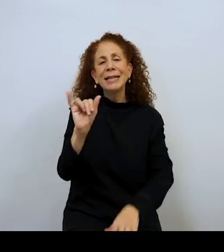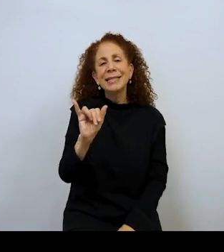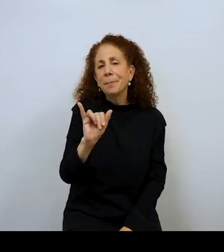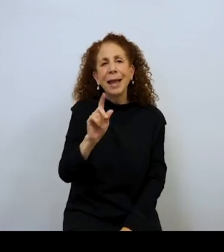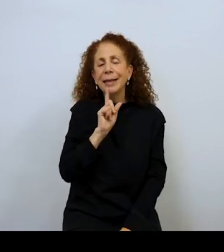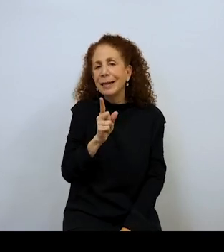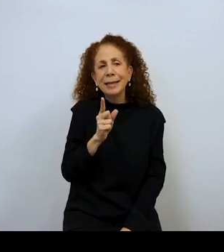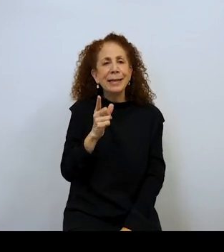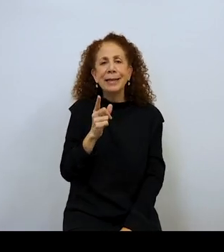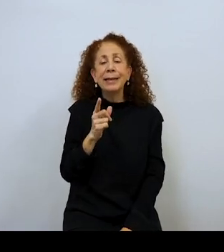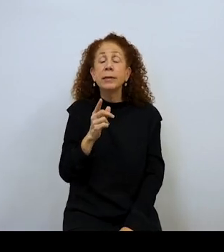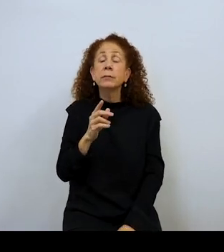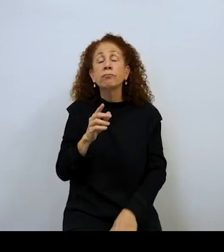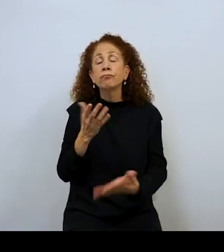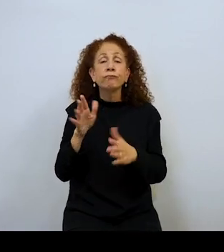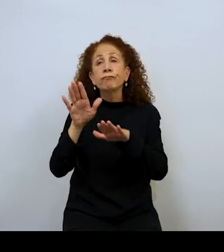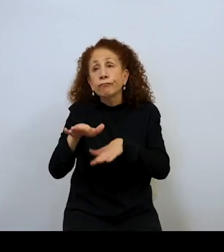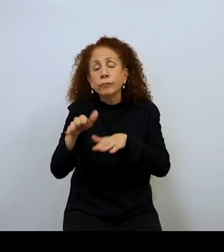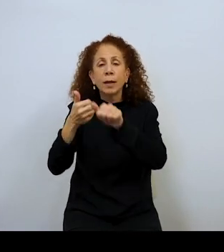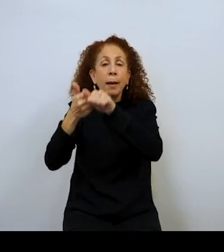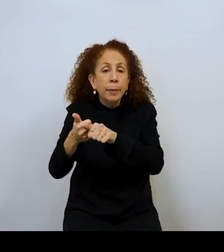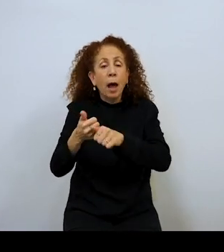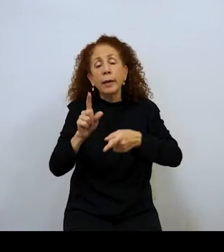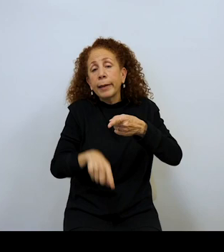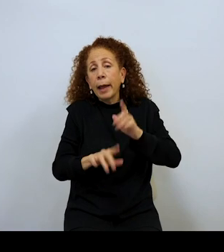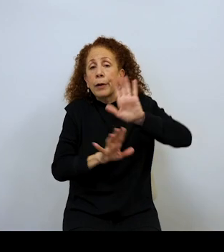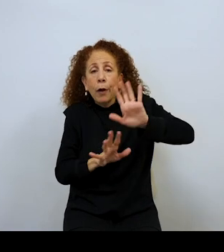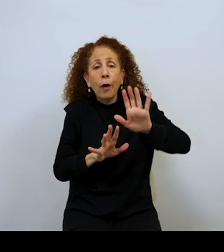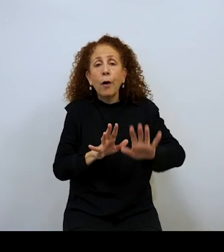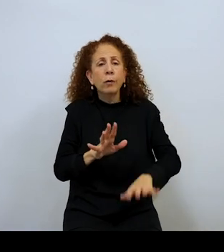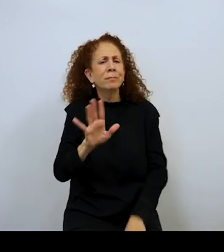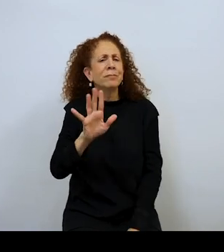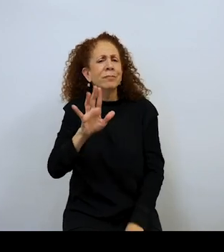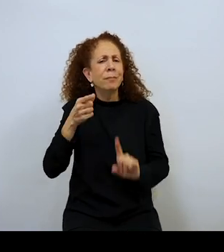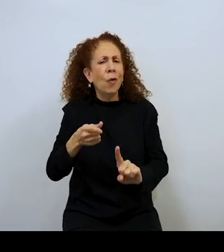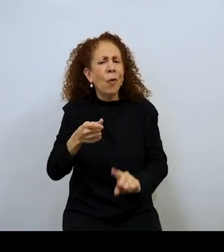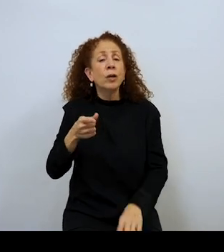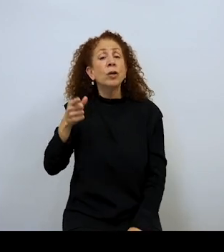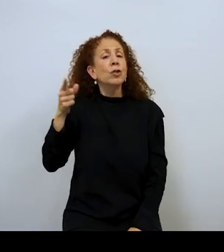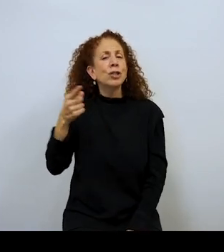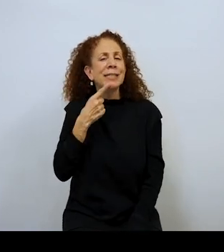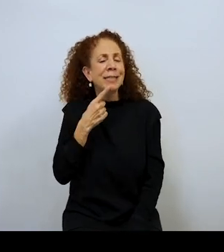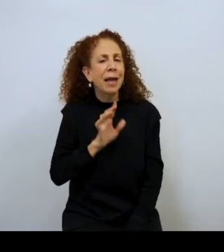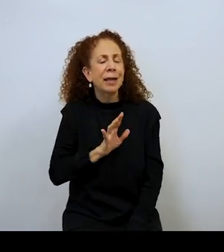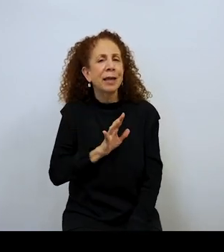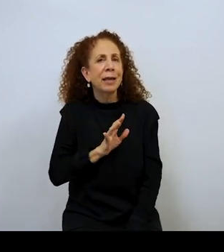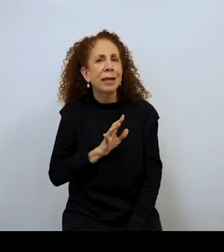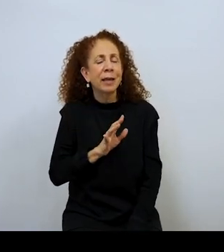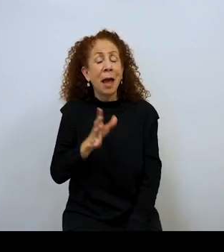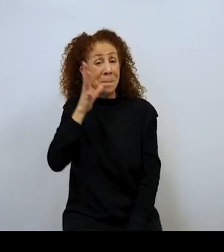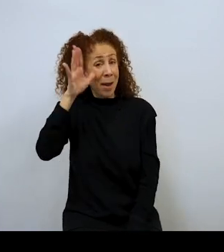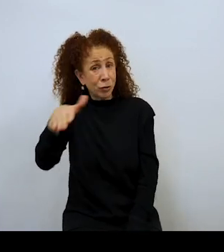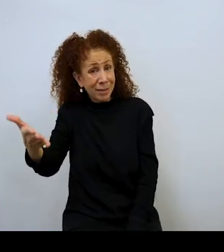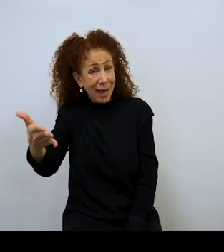the compliant one, the mm-hmm. one who says, no, we can't shake the boat. She's the one who's saying, our parents